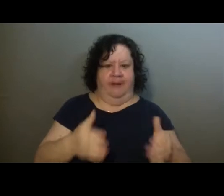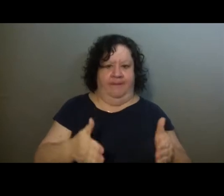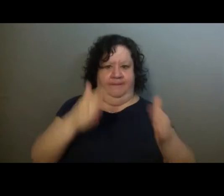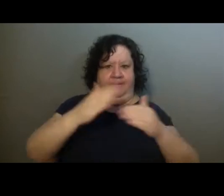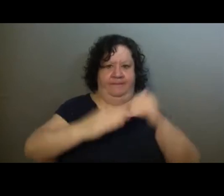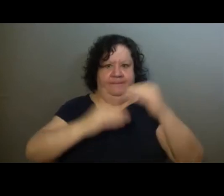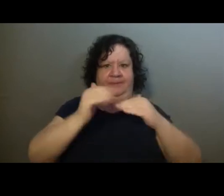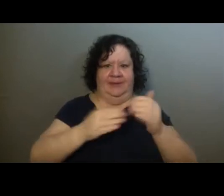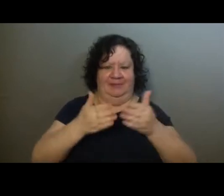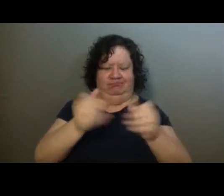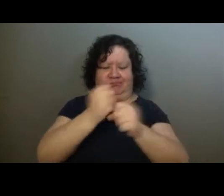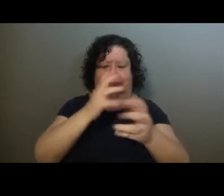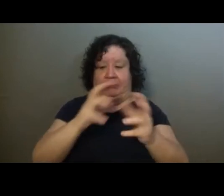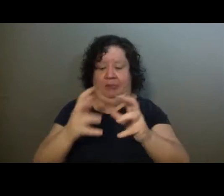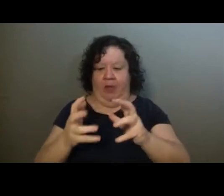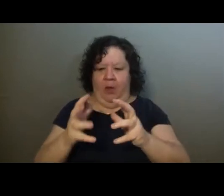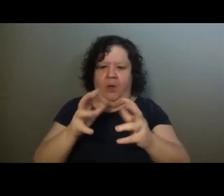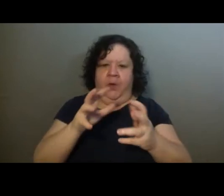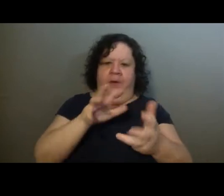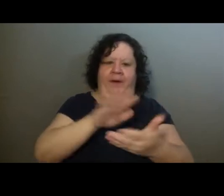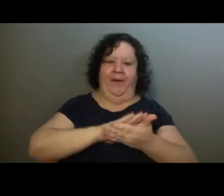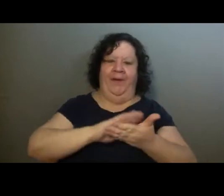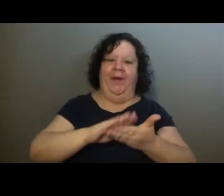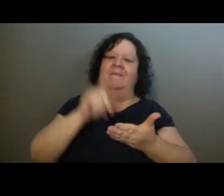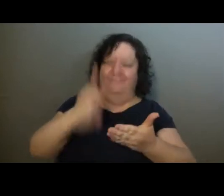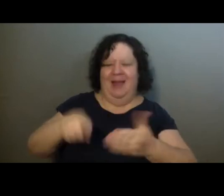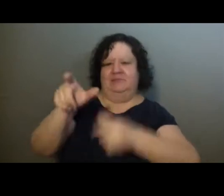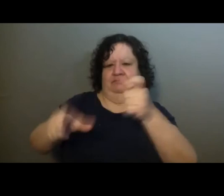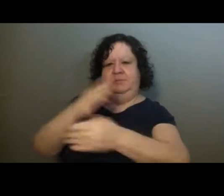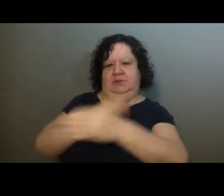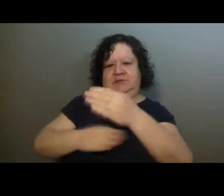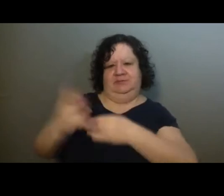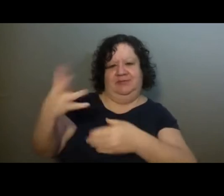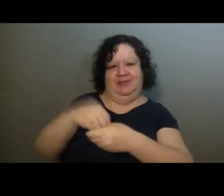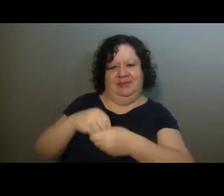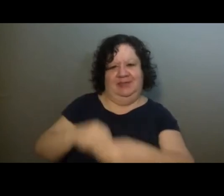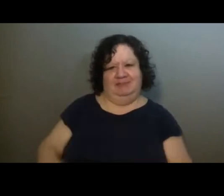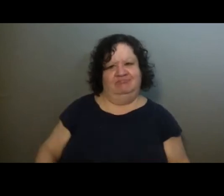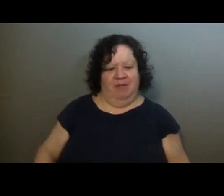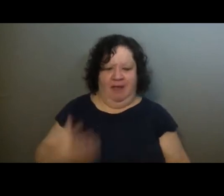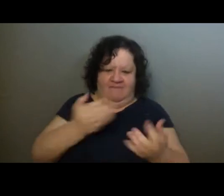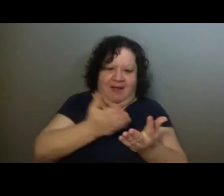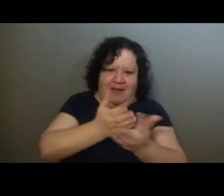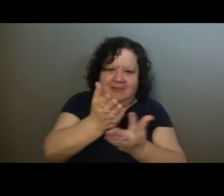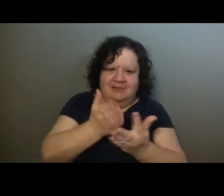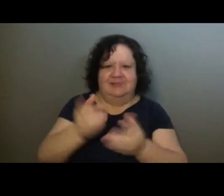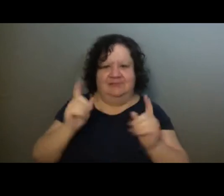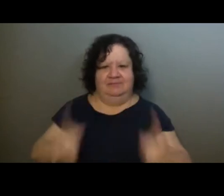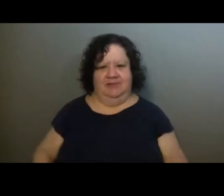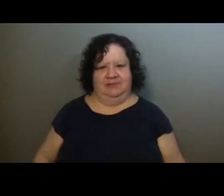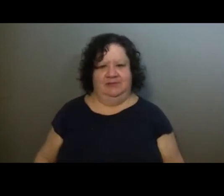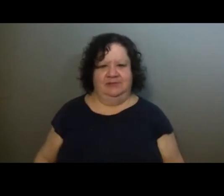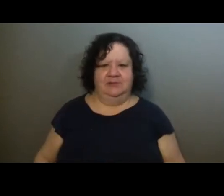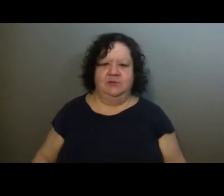of accessibility. You know, when a lot of financing will actually go towards physical reconstruction, this cannot be an